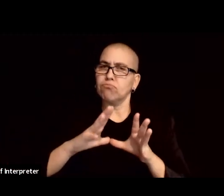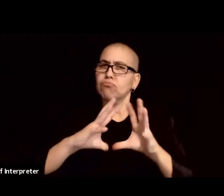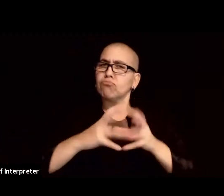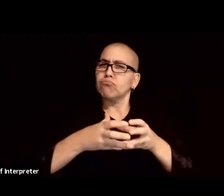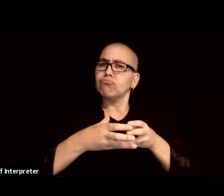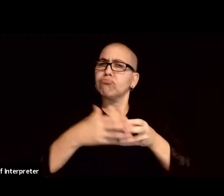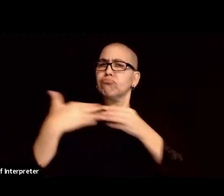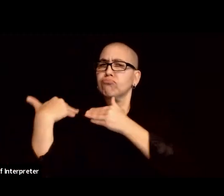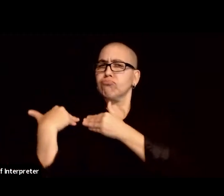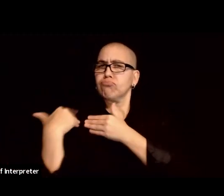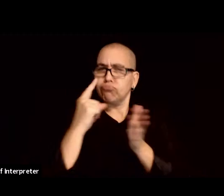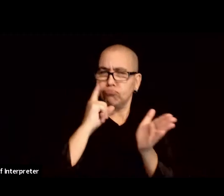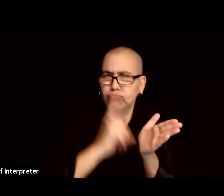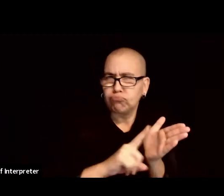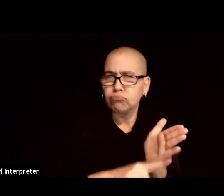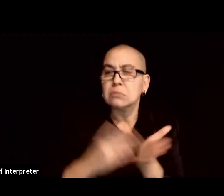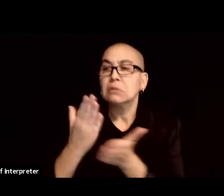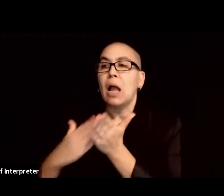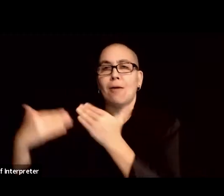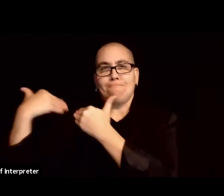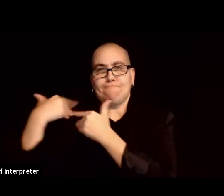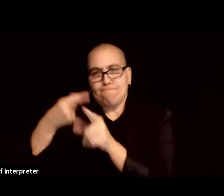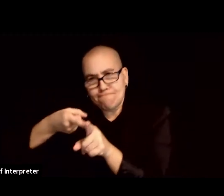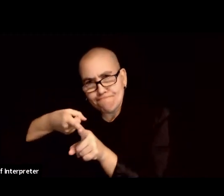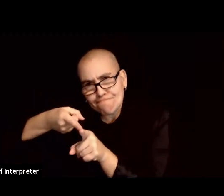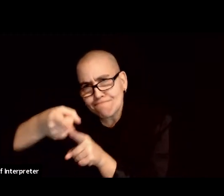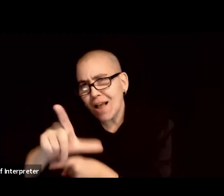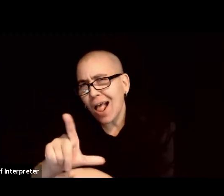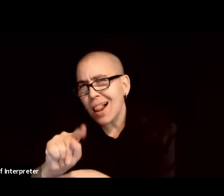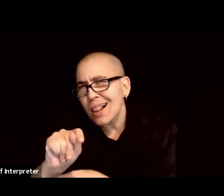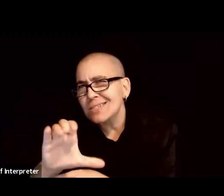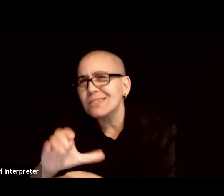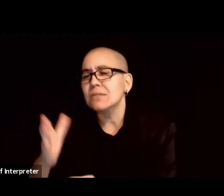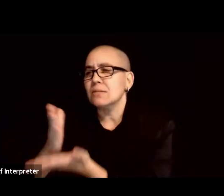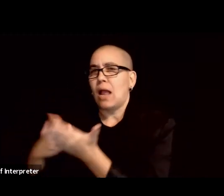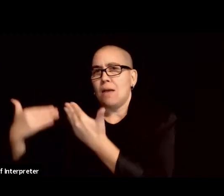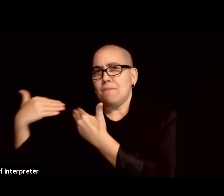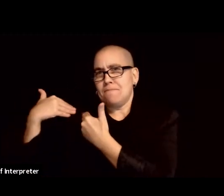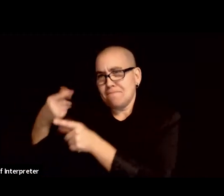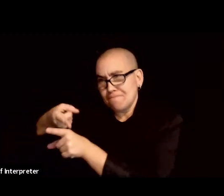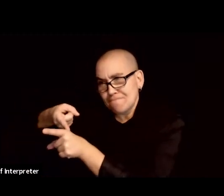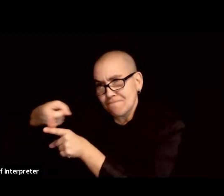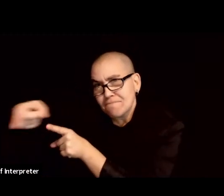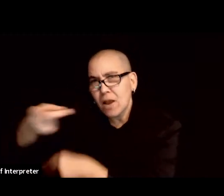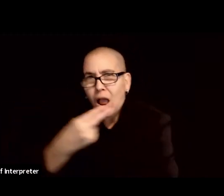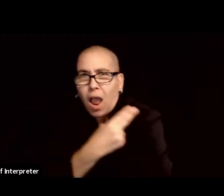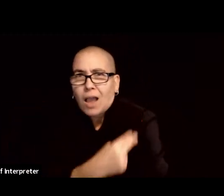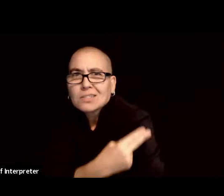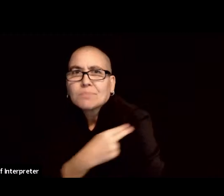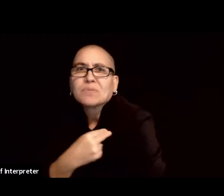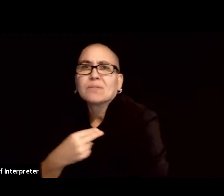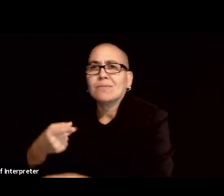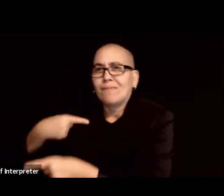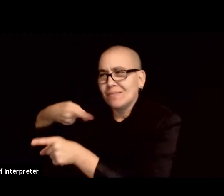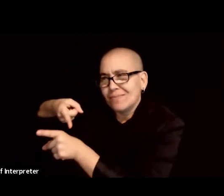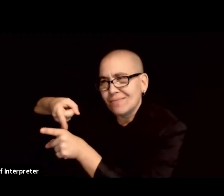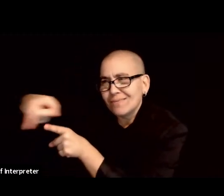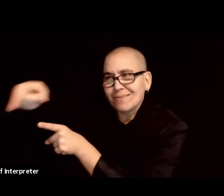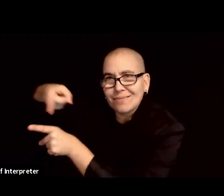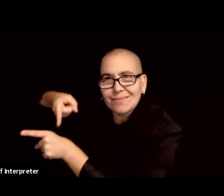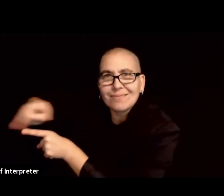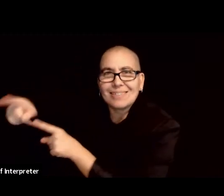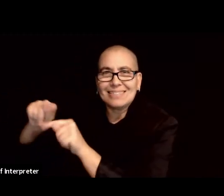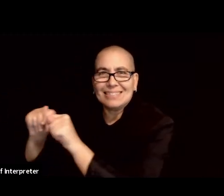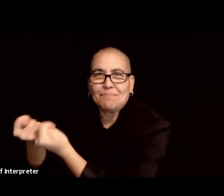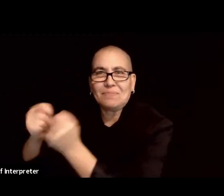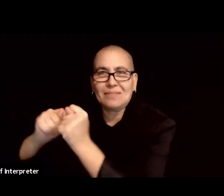teams, we have school teams, we have healthcare worker teams. We have all these teams that then do the deeper dive follow-up.